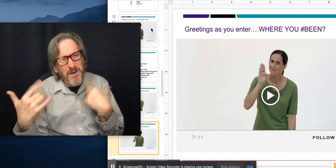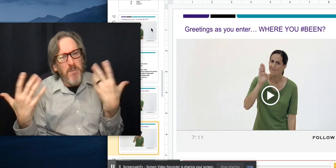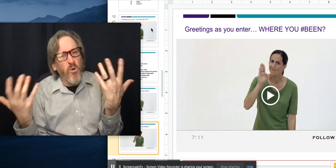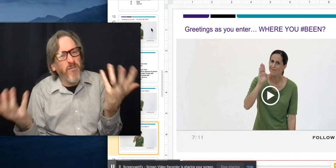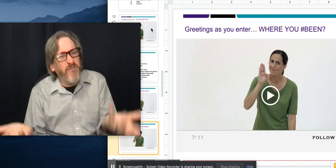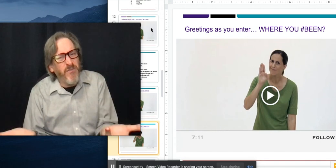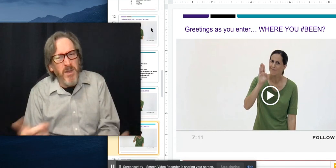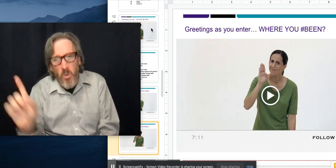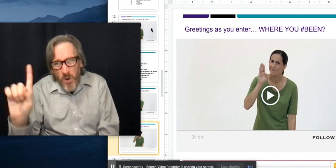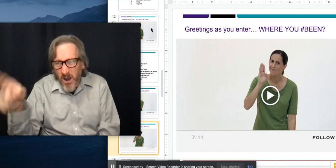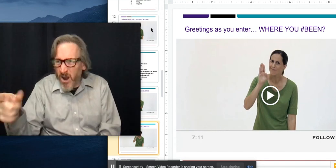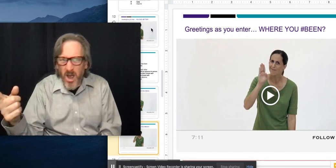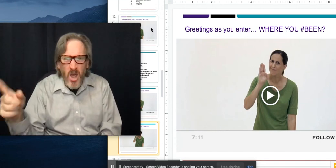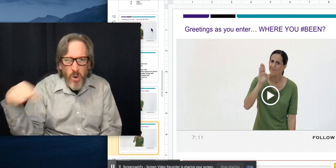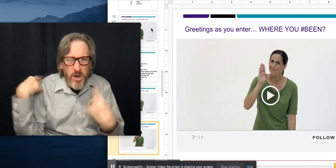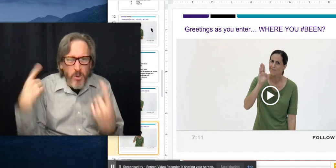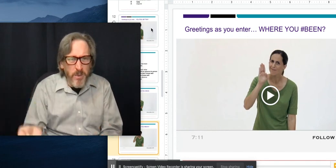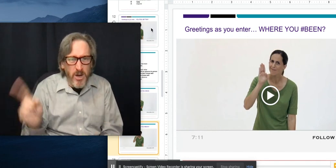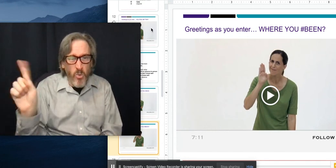This is a little bit more familiar.